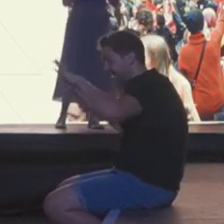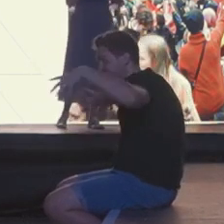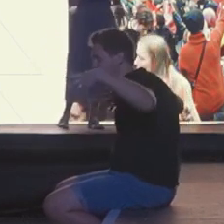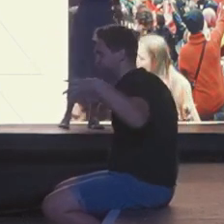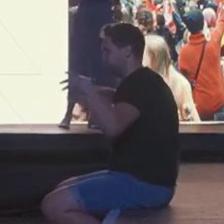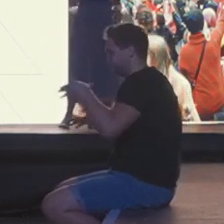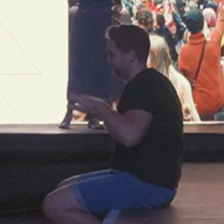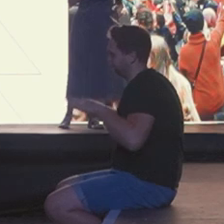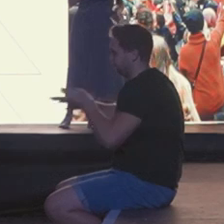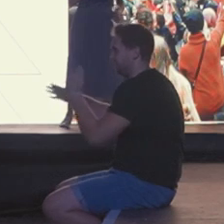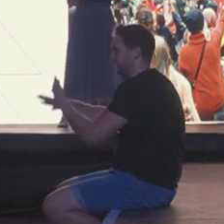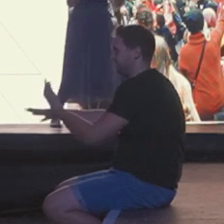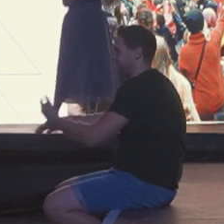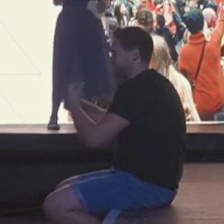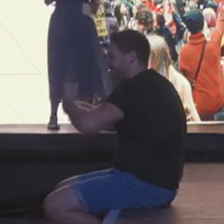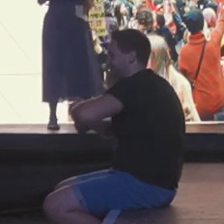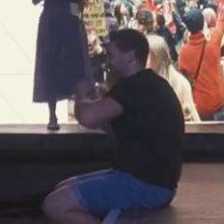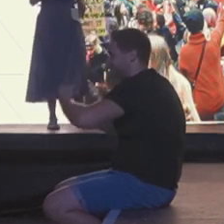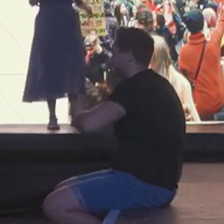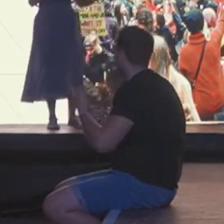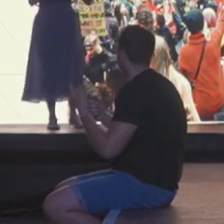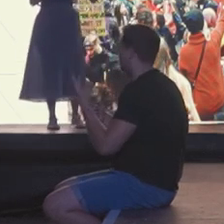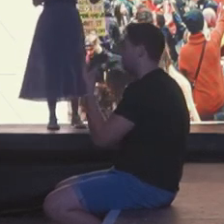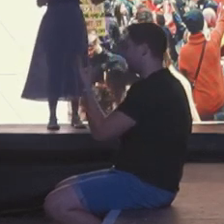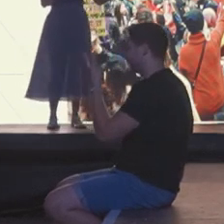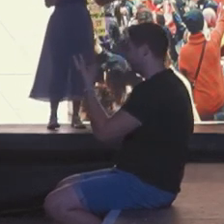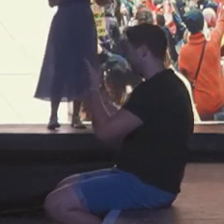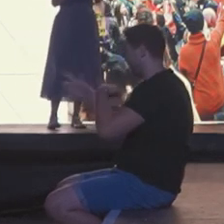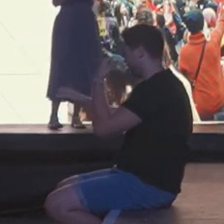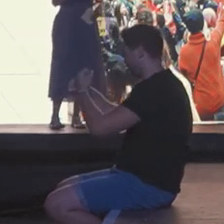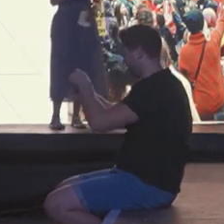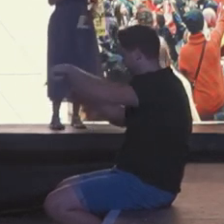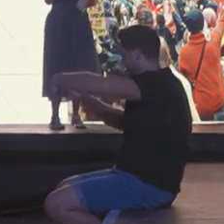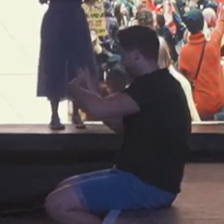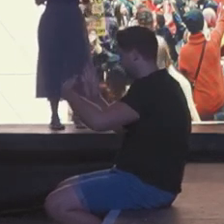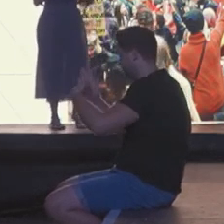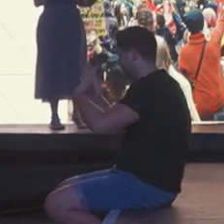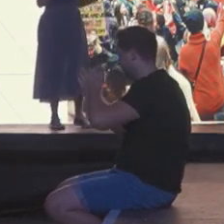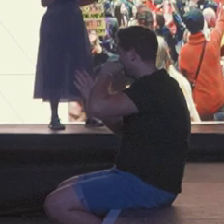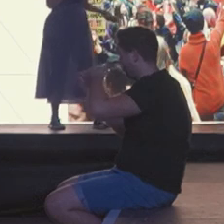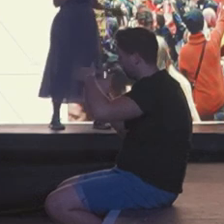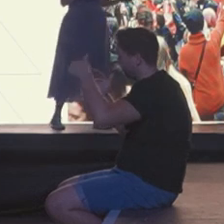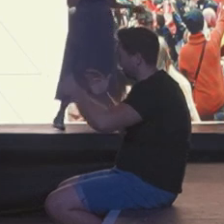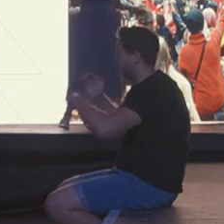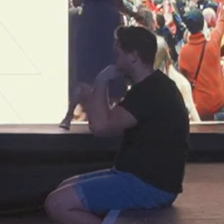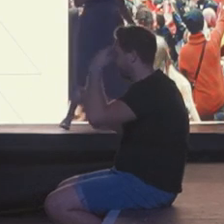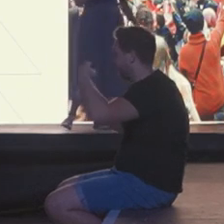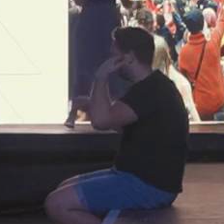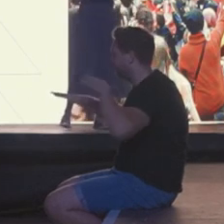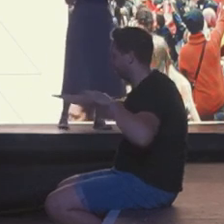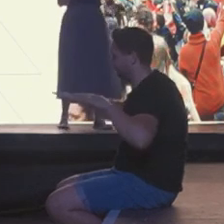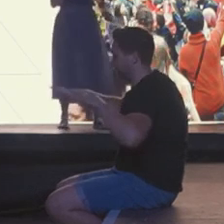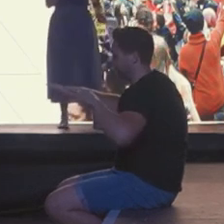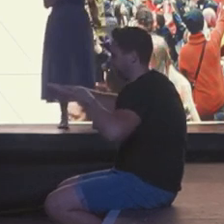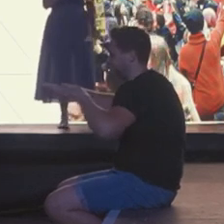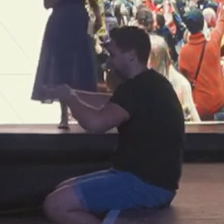together and take action. Starting on the 23rd of August, as in this coming Monday, Animal Rebellion will be taking to the streets of London. We're